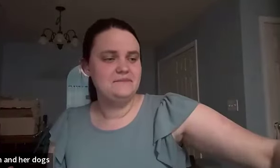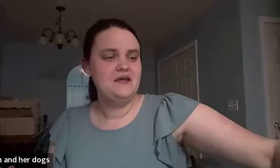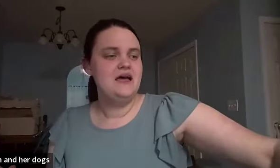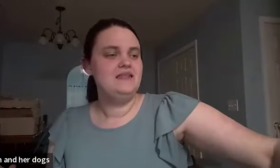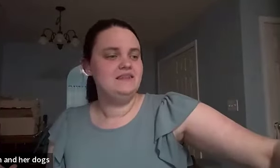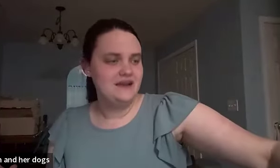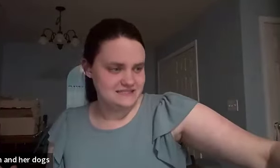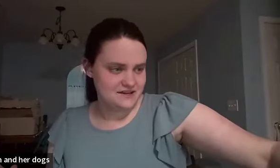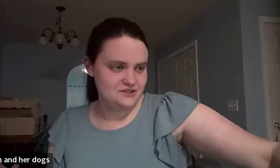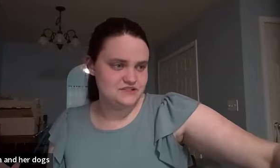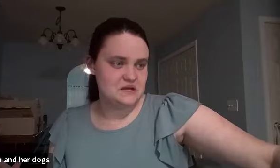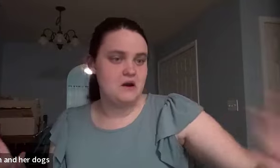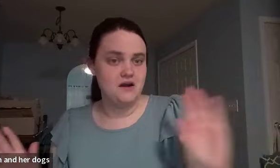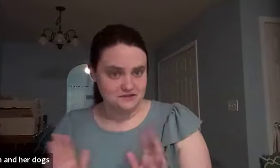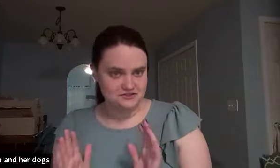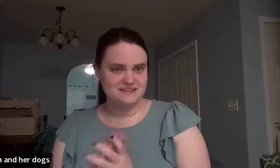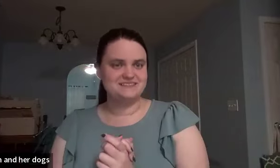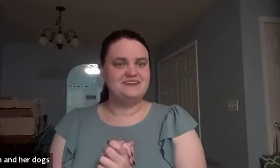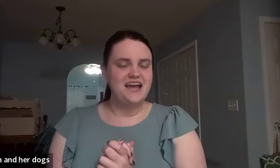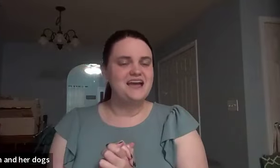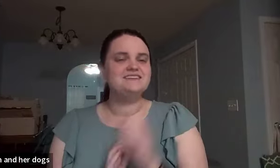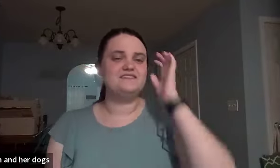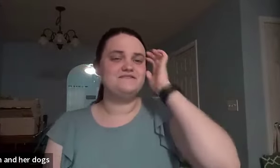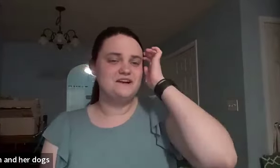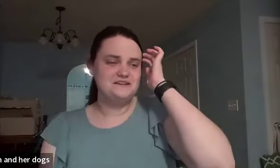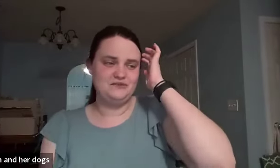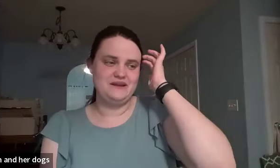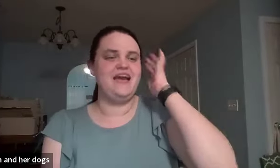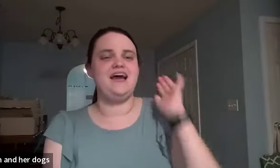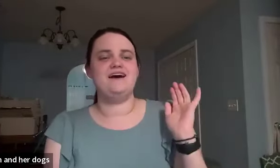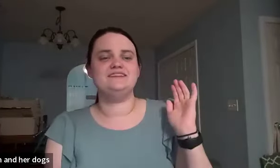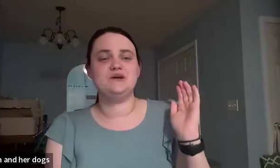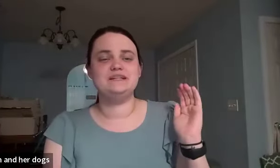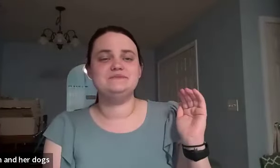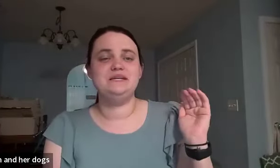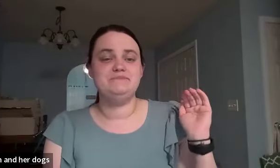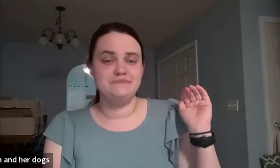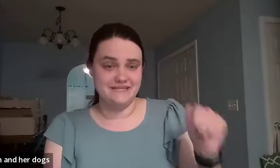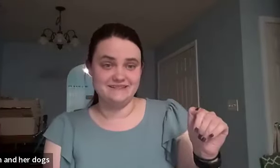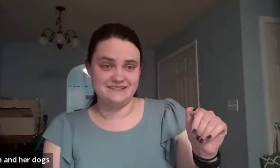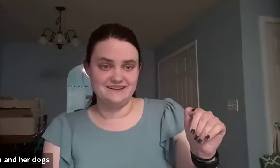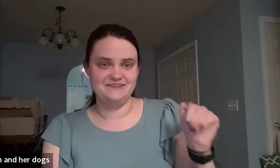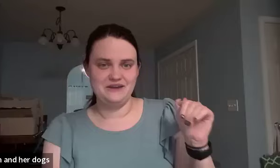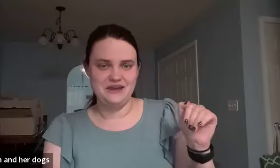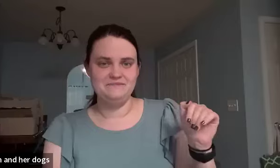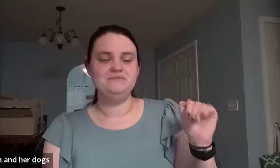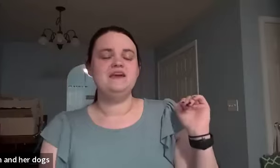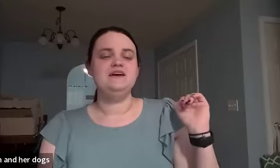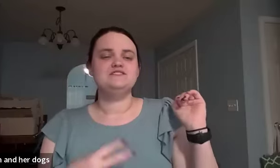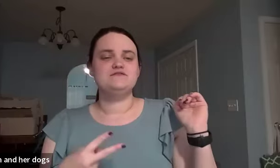Okay, let's now do some entrees. Okay, so the first one we have is going to be pizza. Okay. So